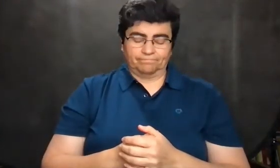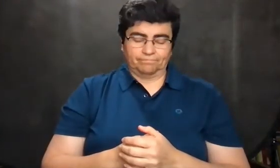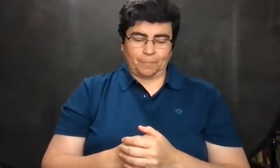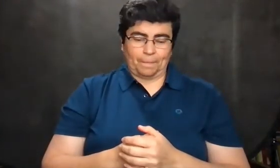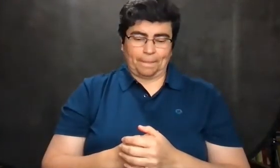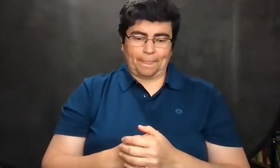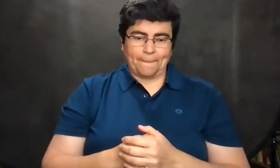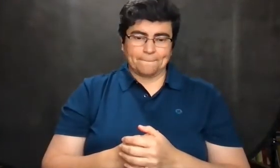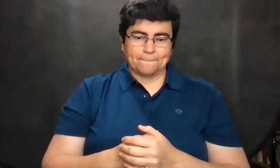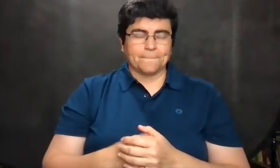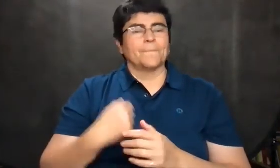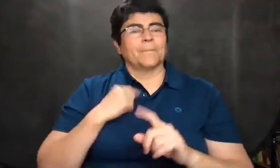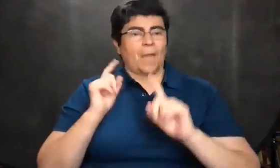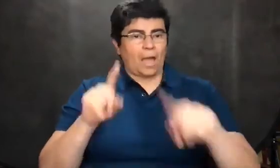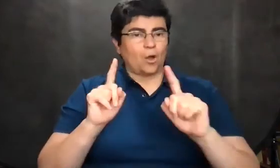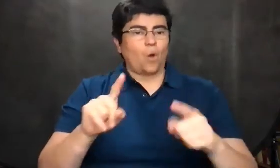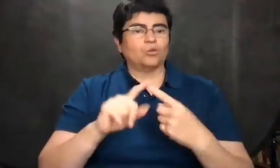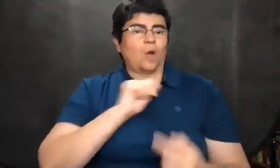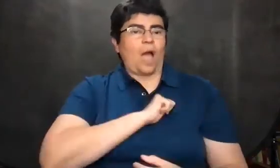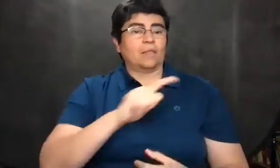I go to Al-Anon. It was really great to hear Robin,